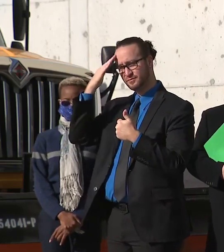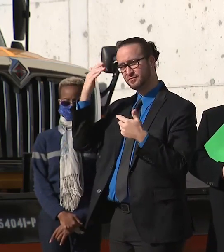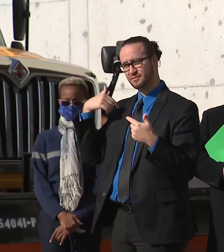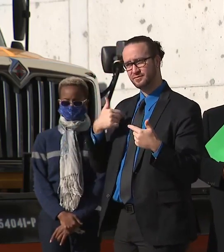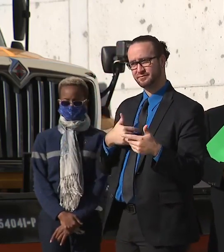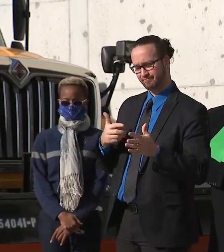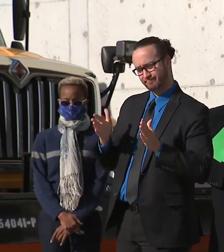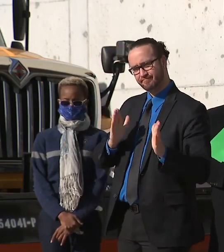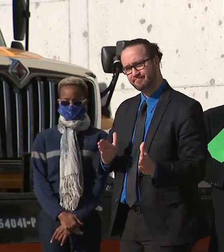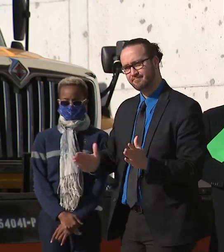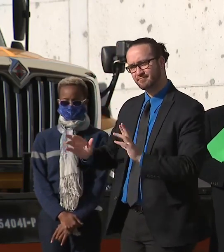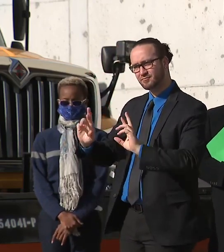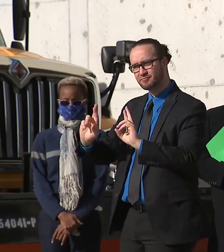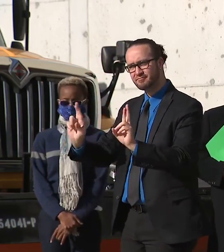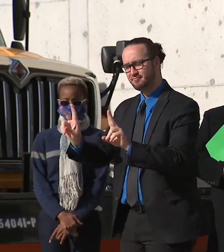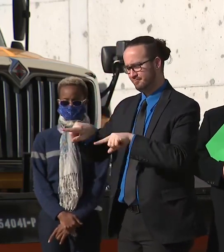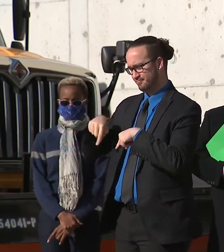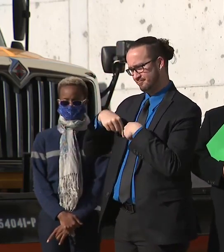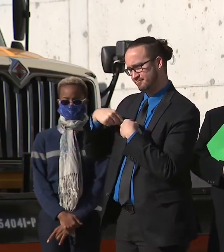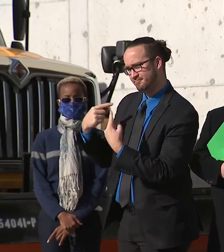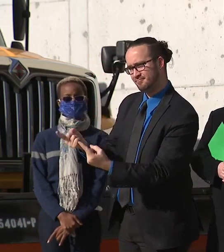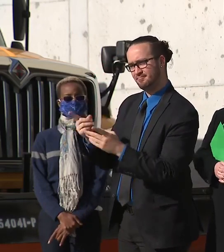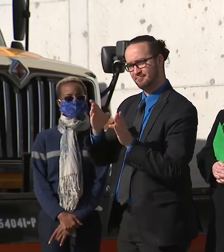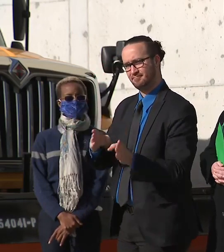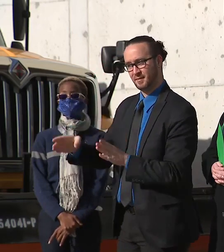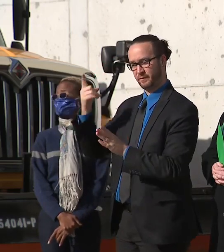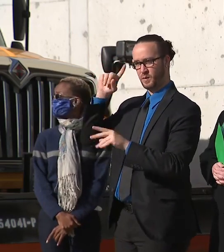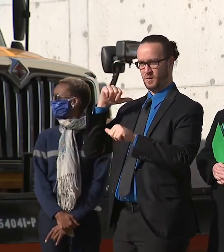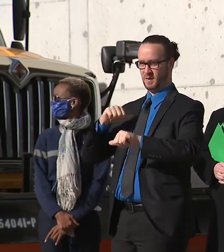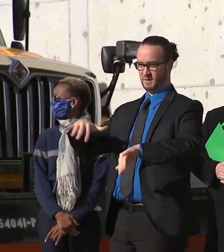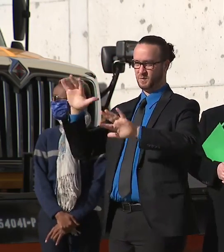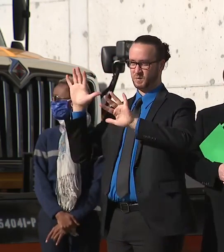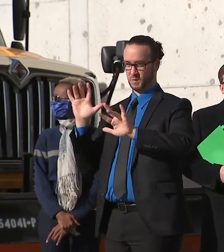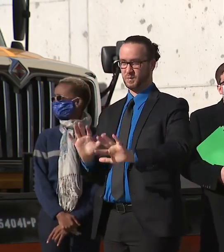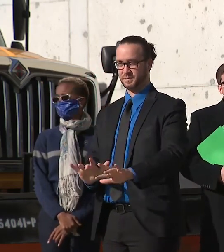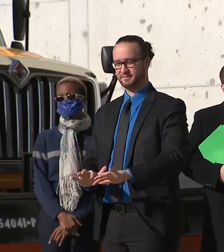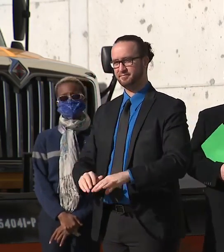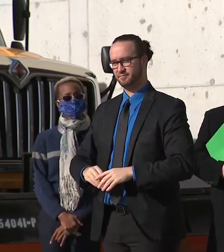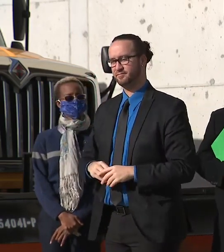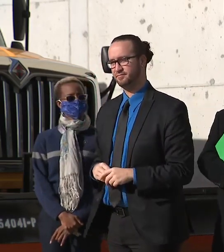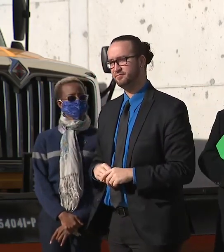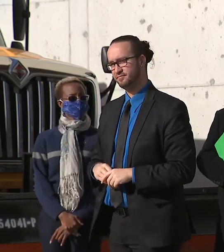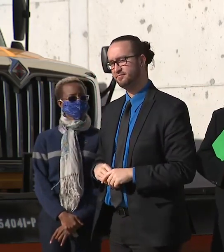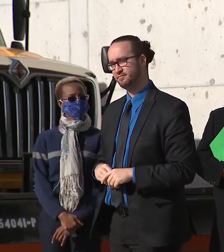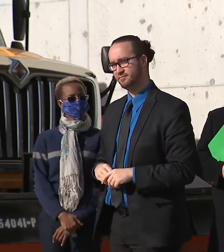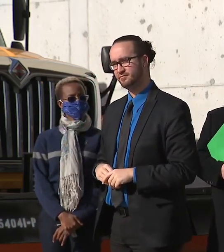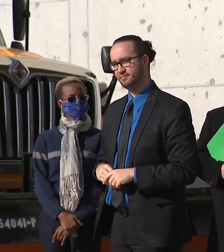And we are really ready for this, fully prepared for this upcoming storm. But I want to be very